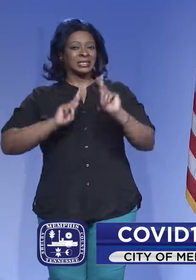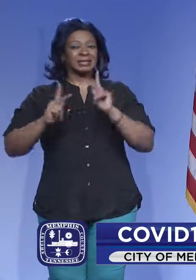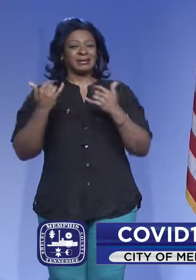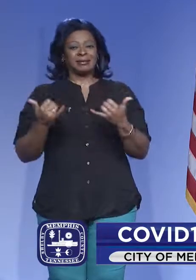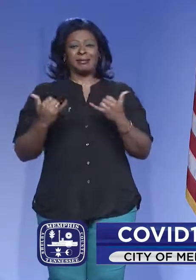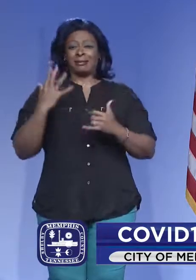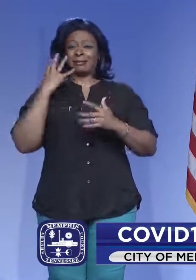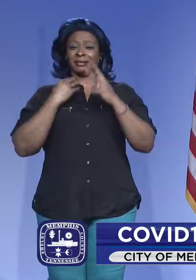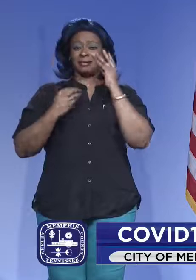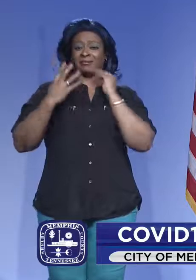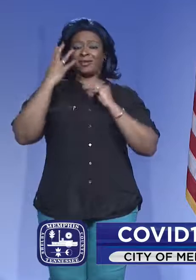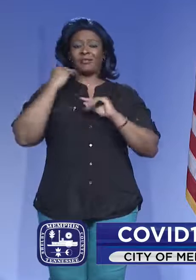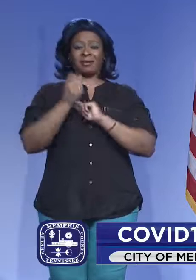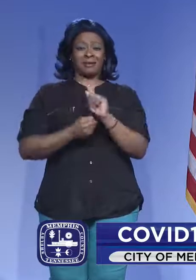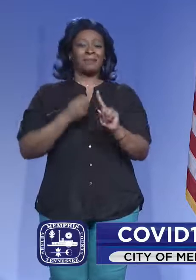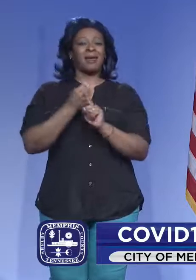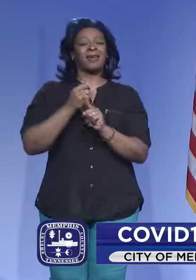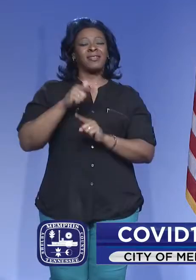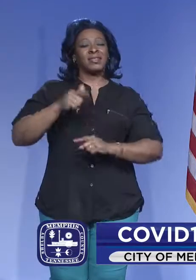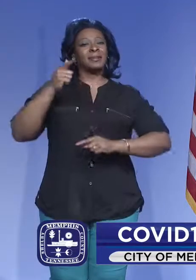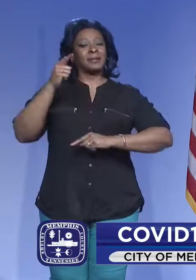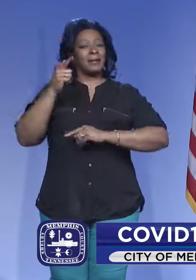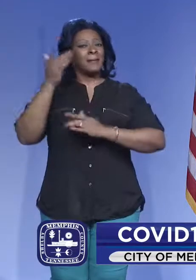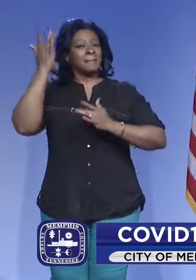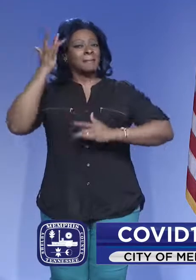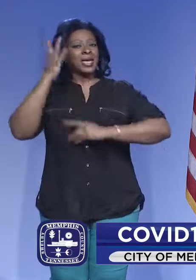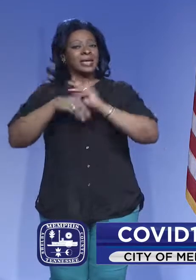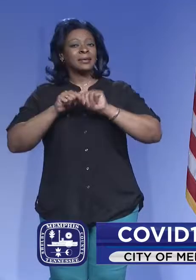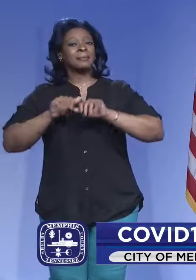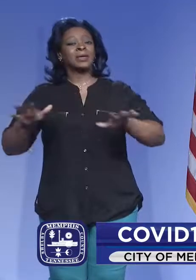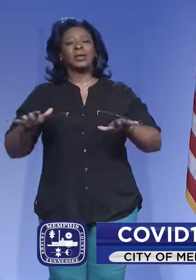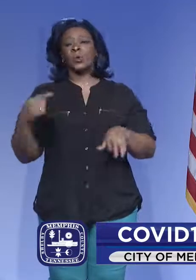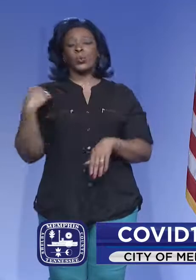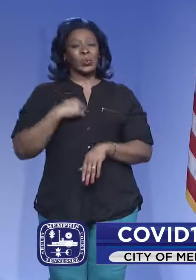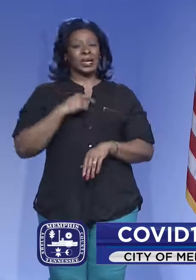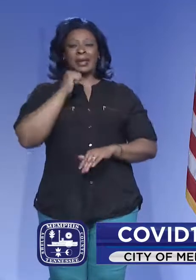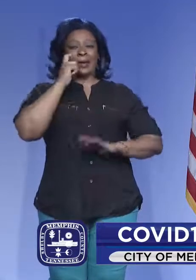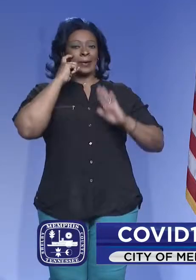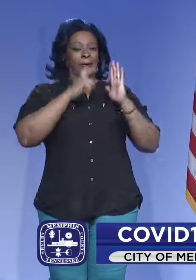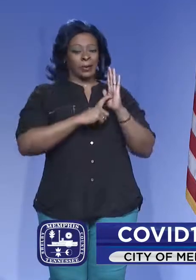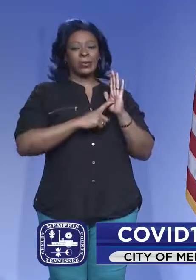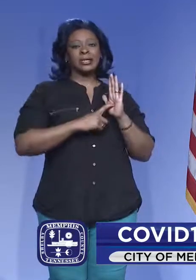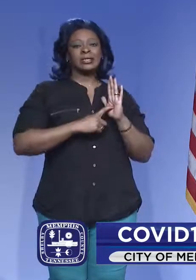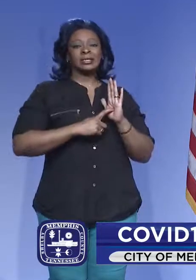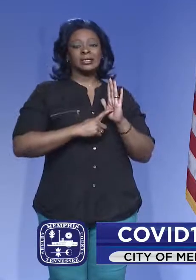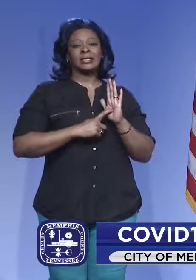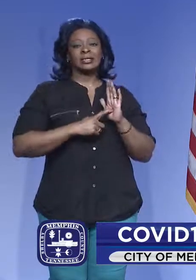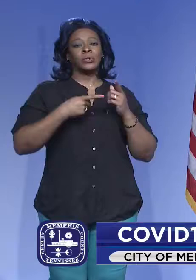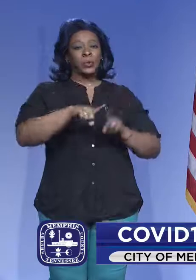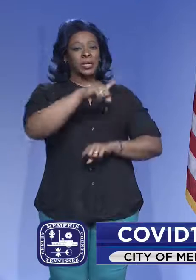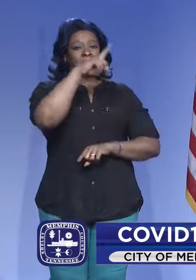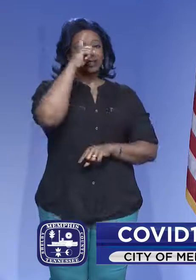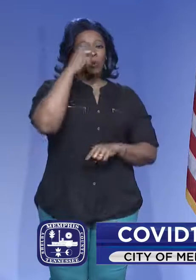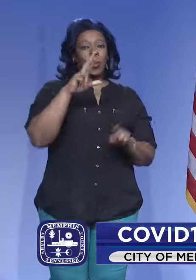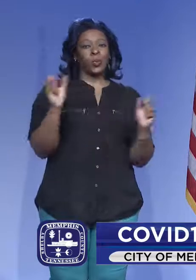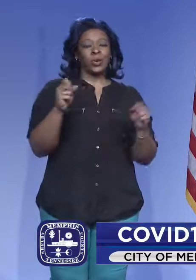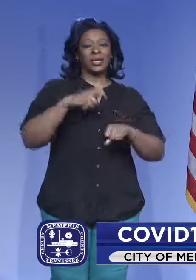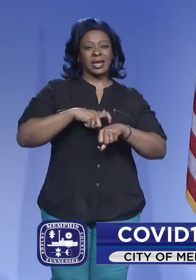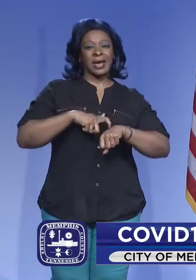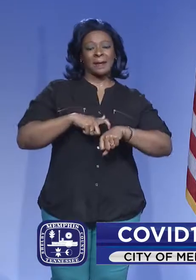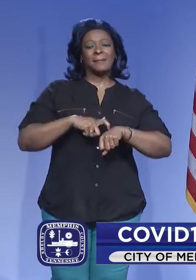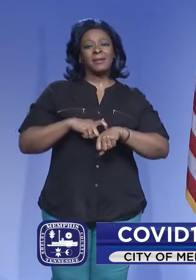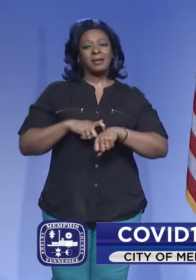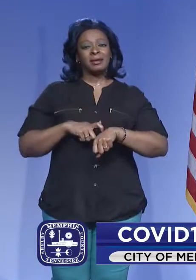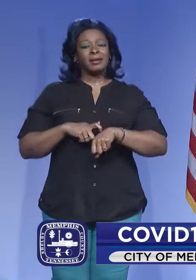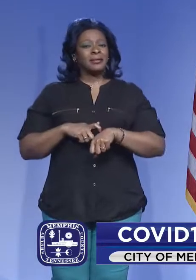now experiencing the impact of this pandemic in a way that we maybe didn't see in the summer or in the winter wave. So I